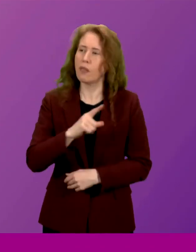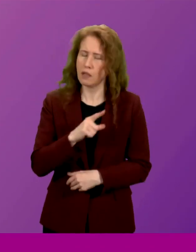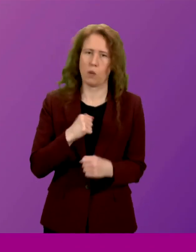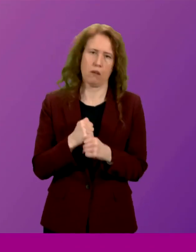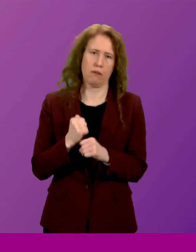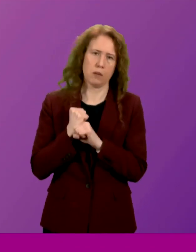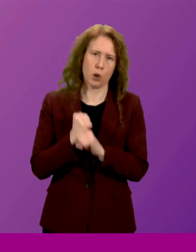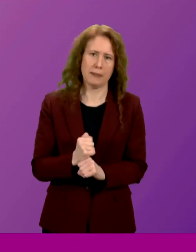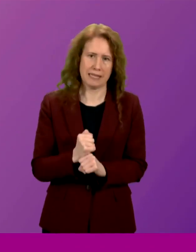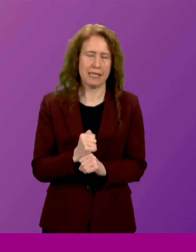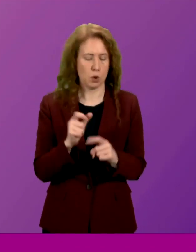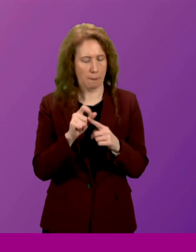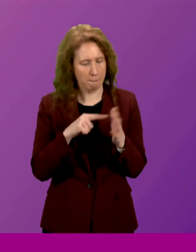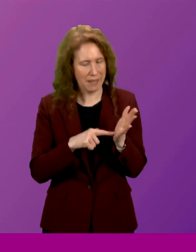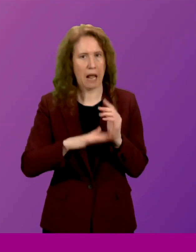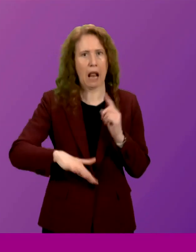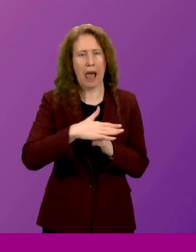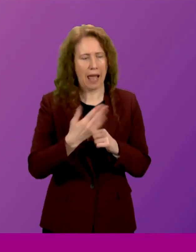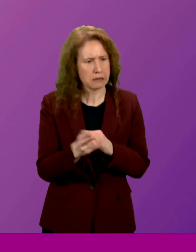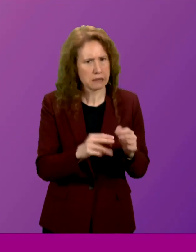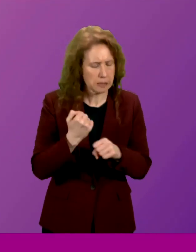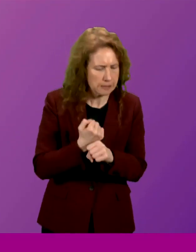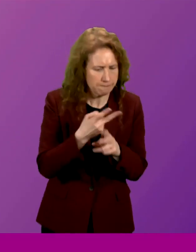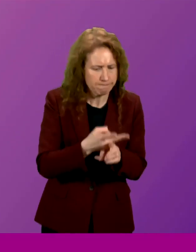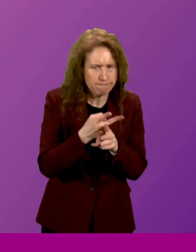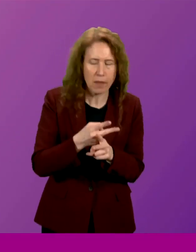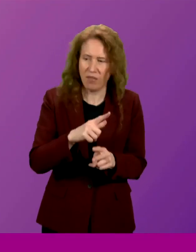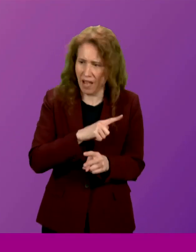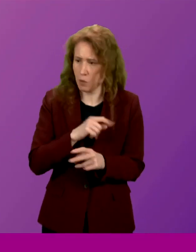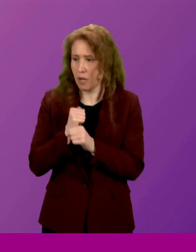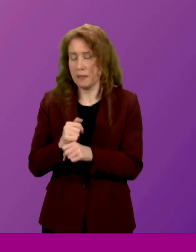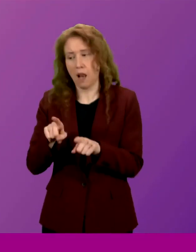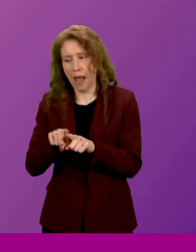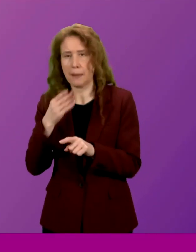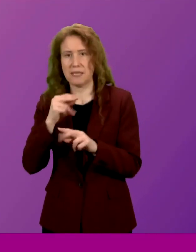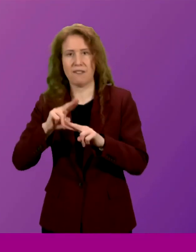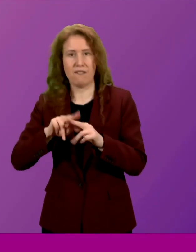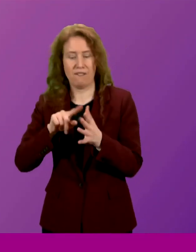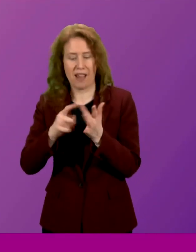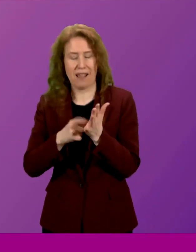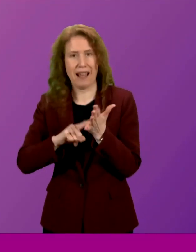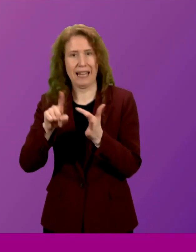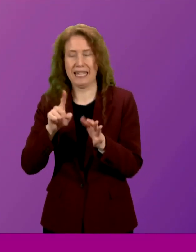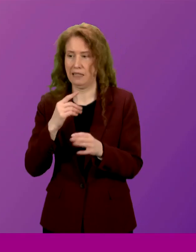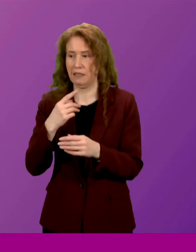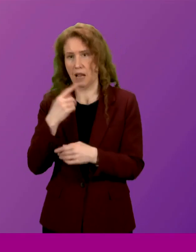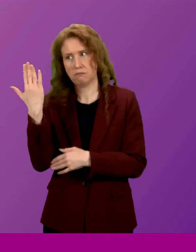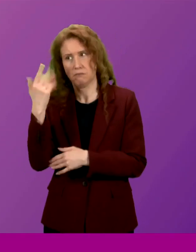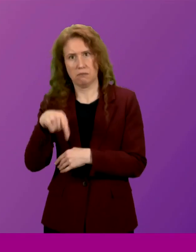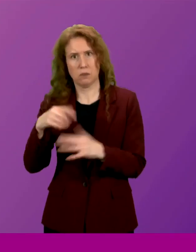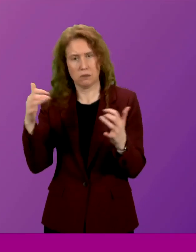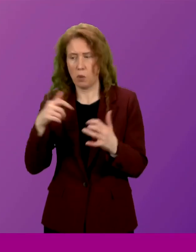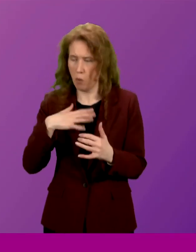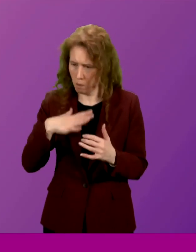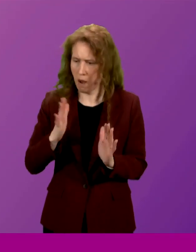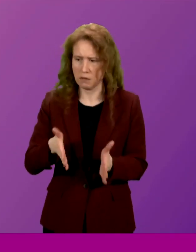is committed to peatland restoration, and it's why the Government is committed, as Mr Fairley set out in a statement to Parliament, to taking